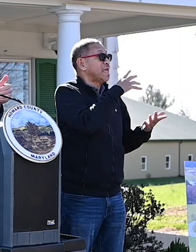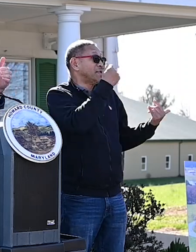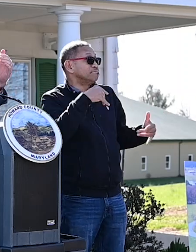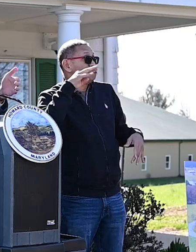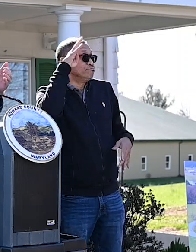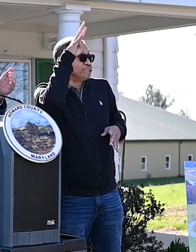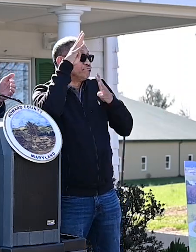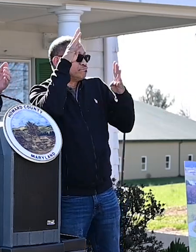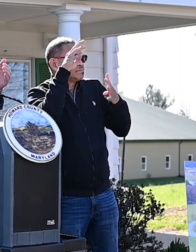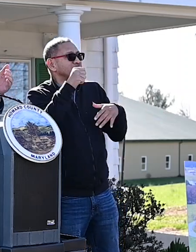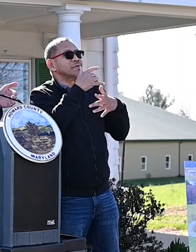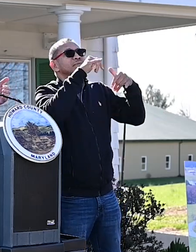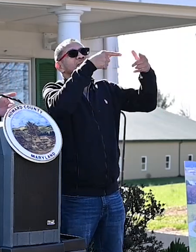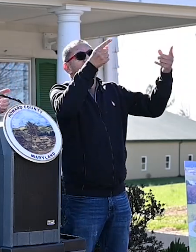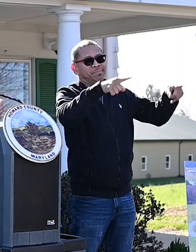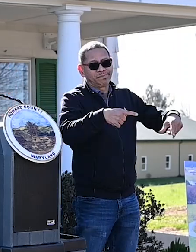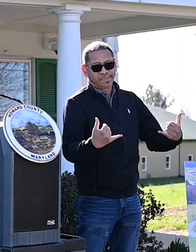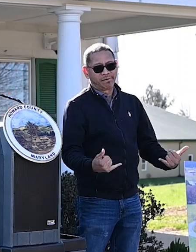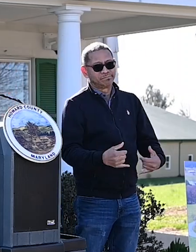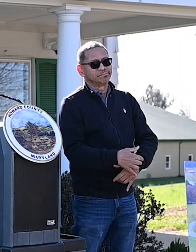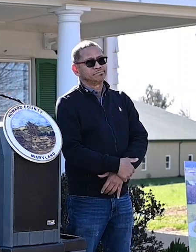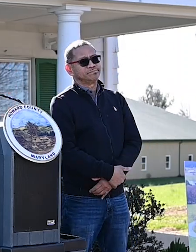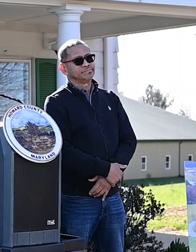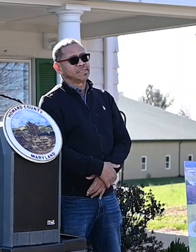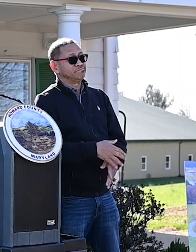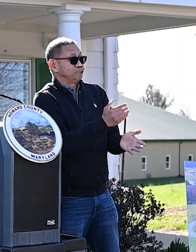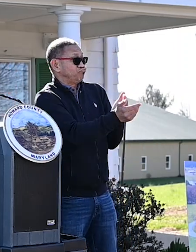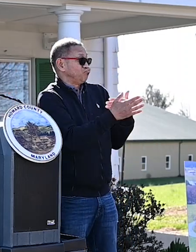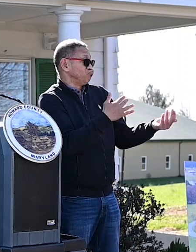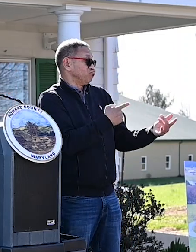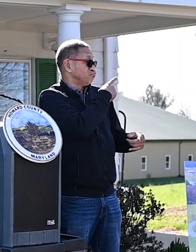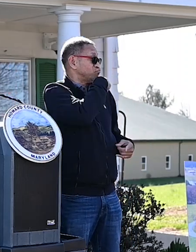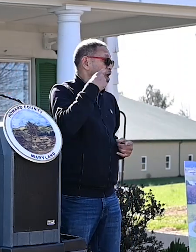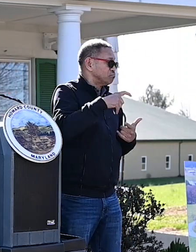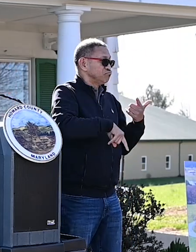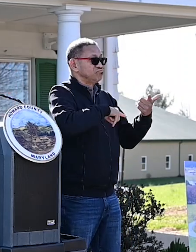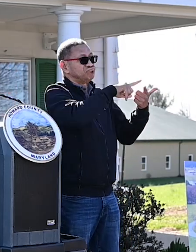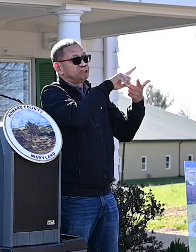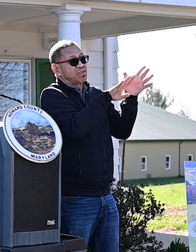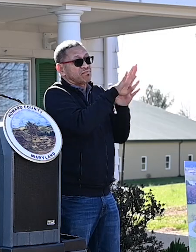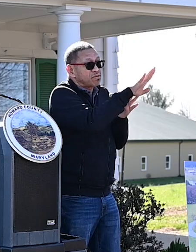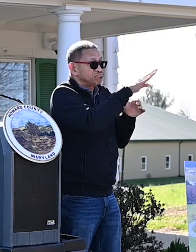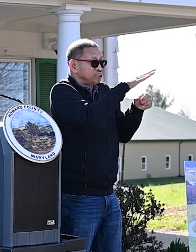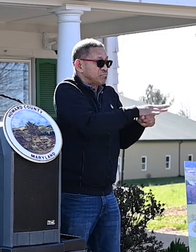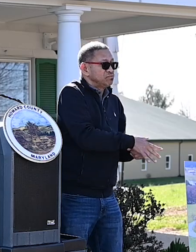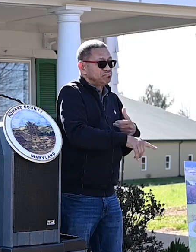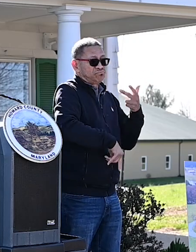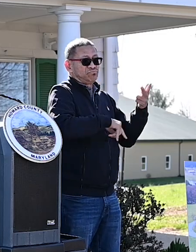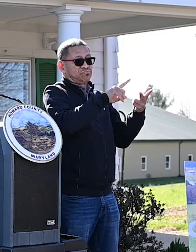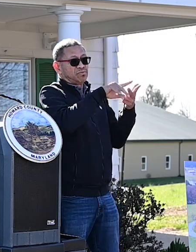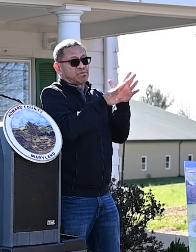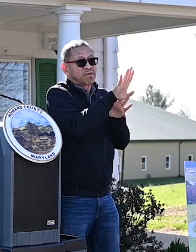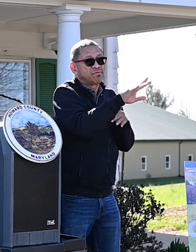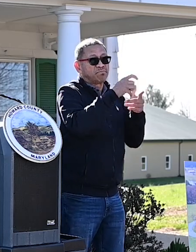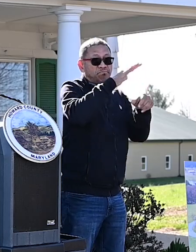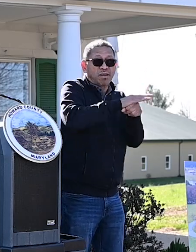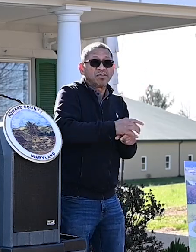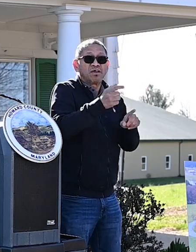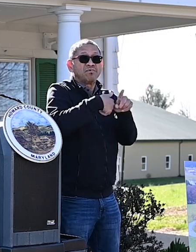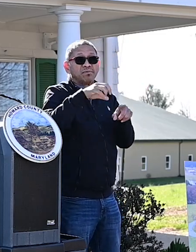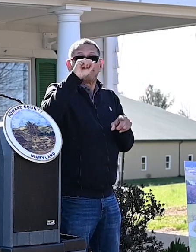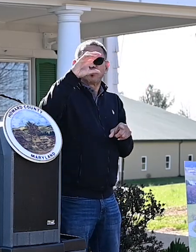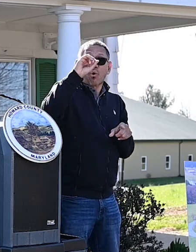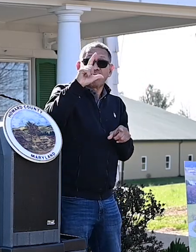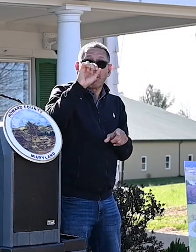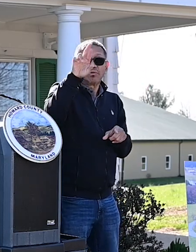existential, they're all happening right now. Whether it's drought, whether it's development pressure, whether it's development pressure from solar,